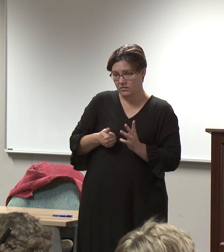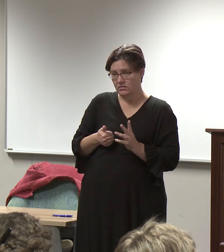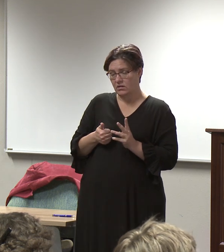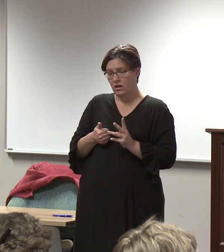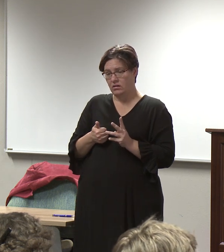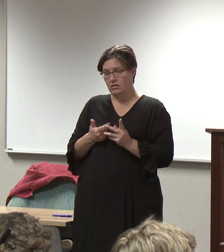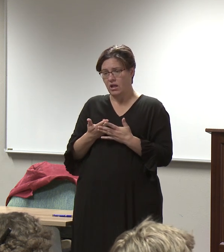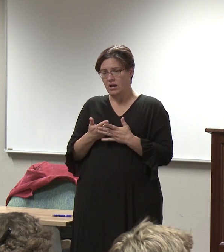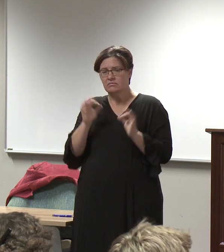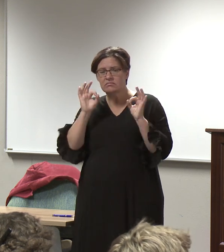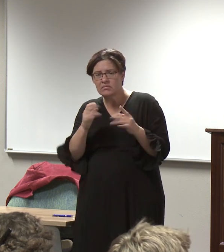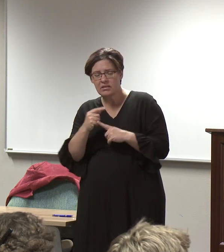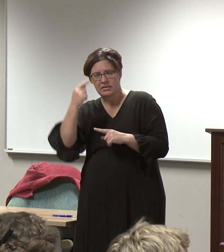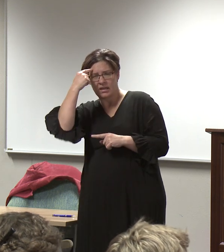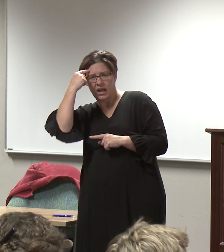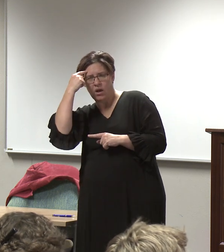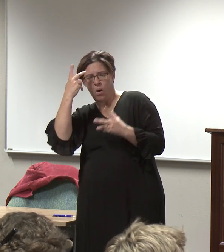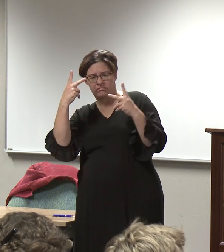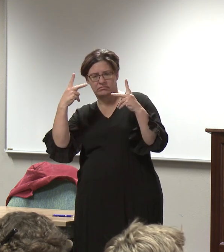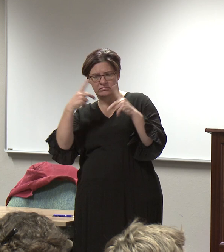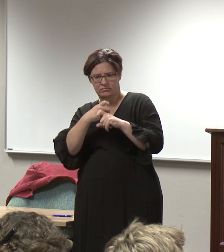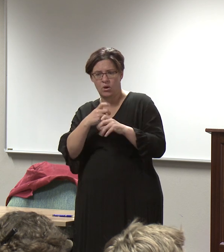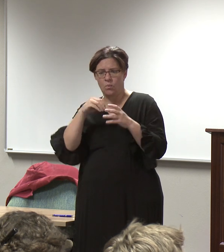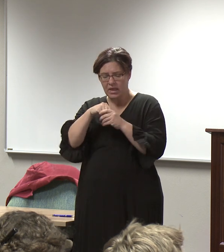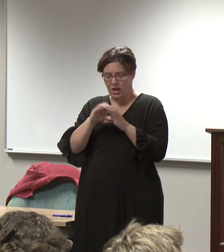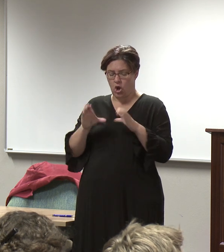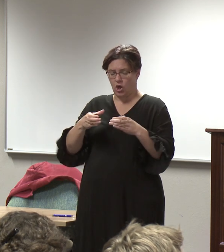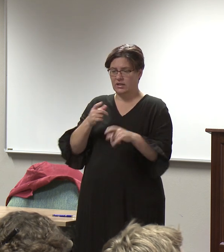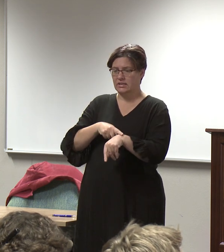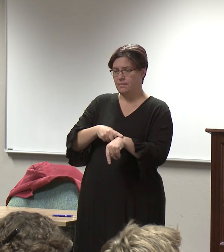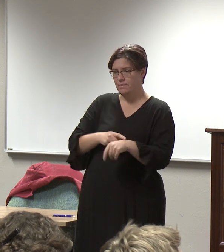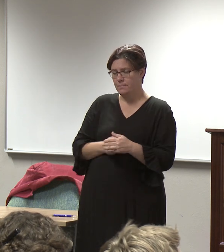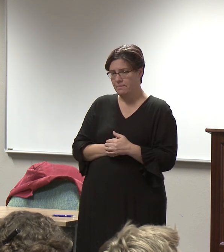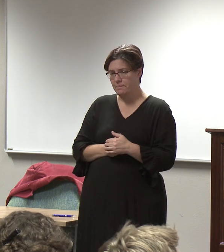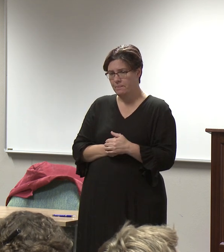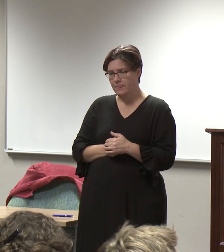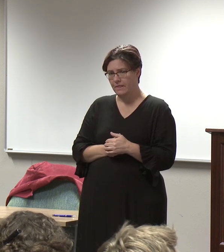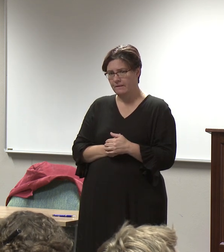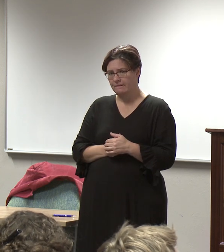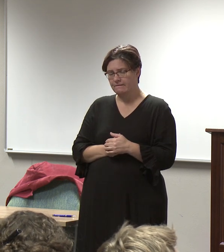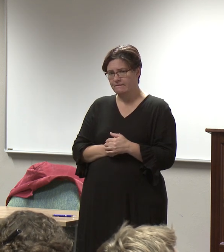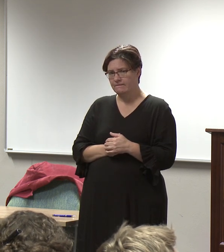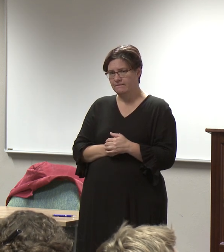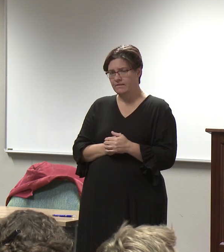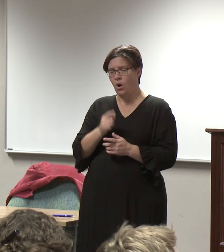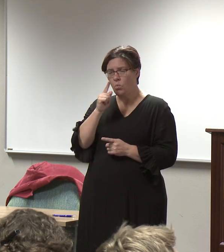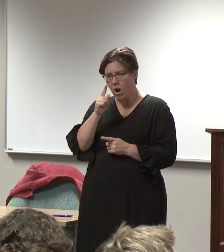a typical thing of ideological inculcation in the colonial times, it becomes more